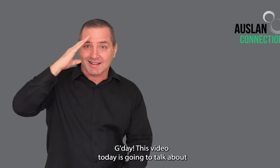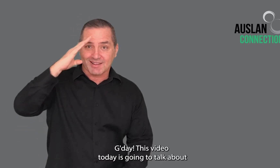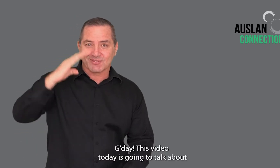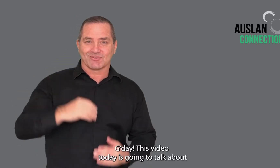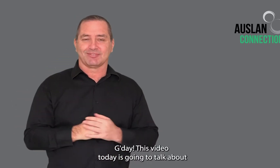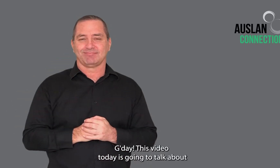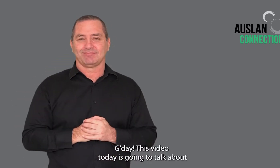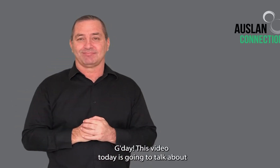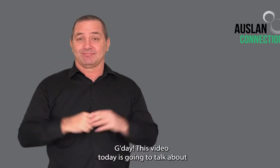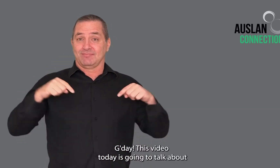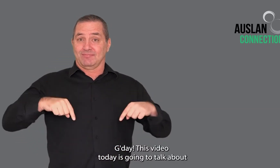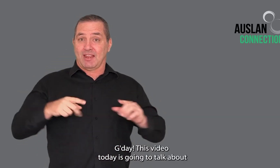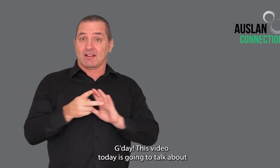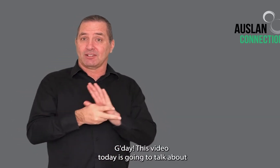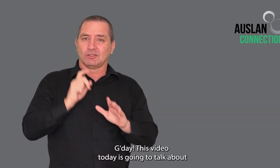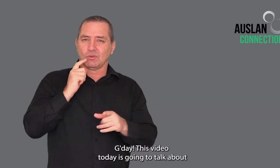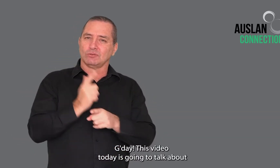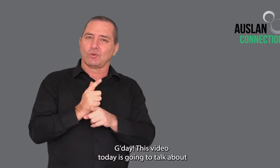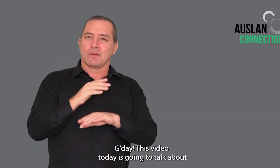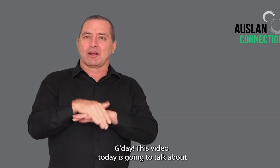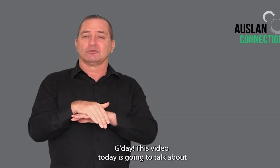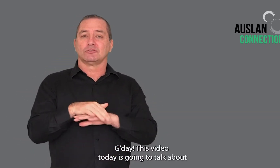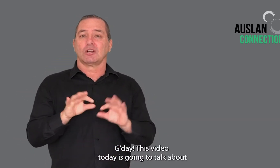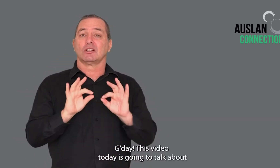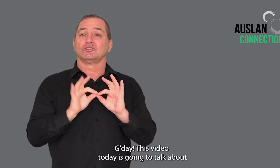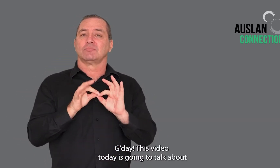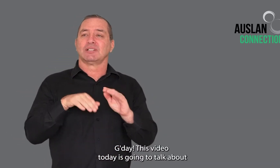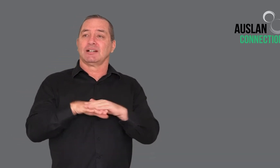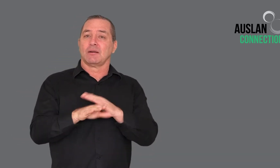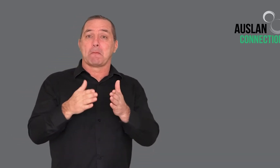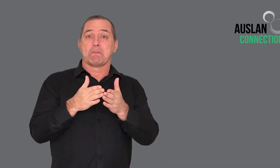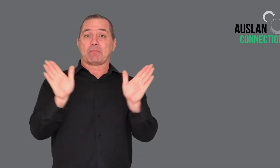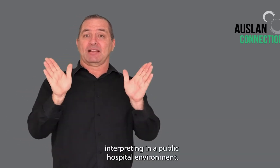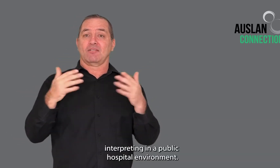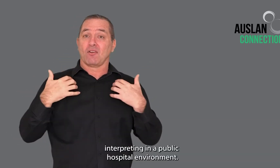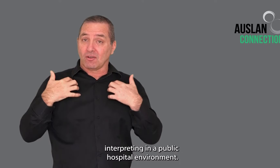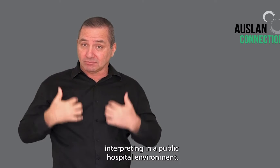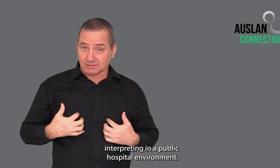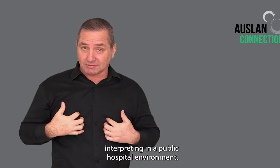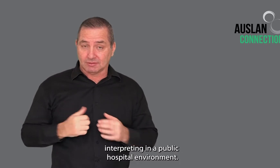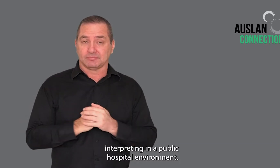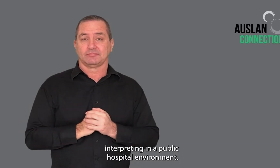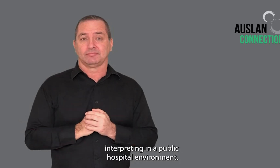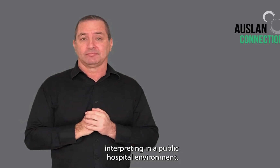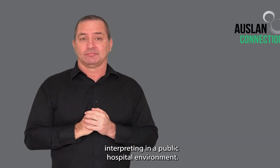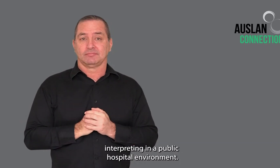G'day. This video today is going to talk about interpreting in a public hospital